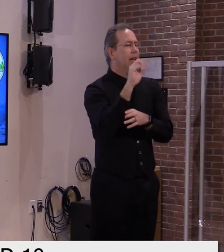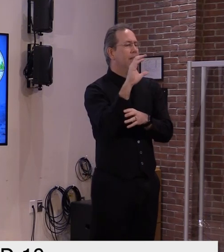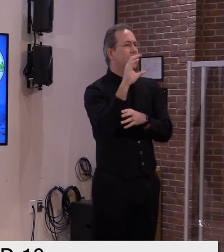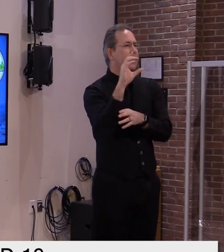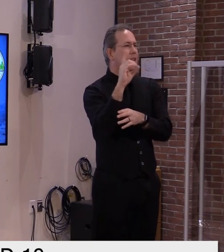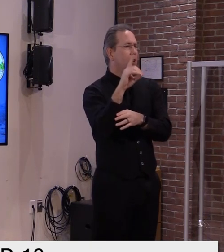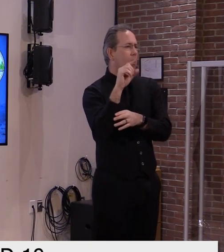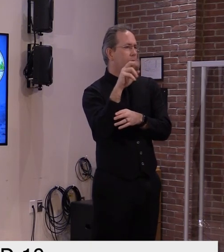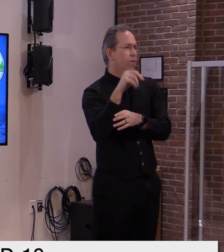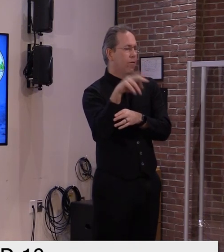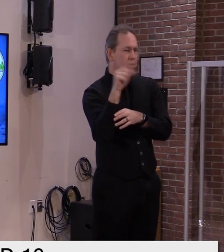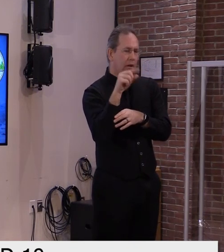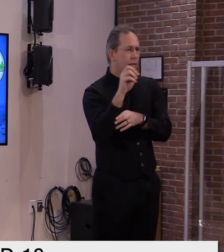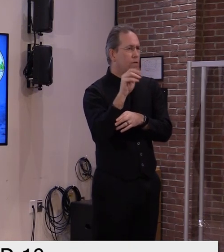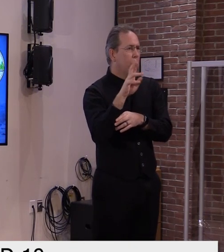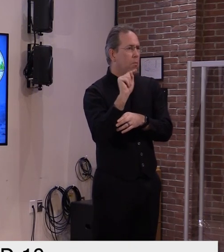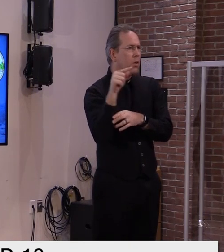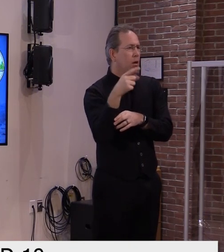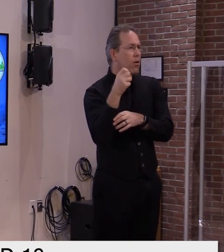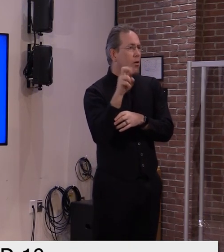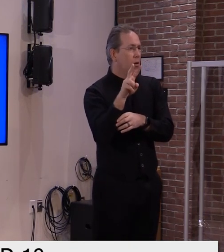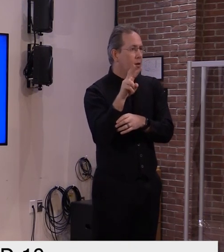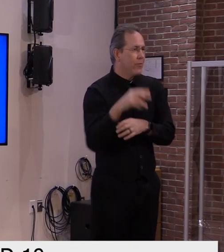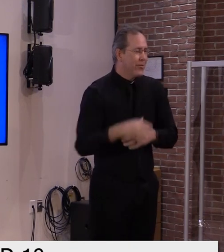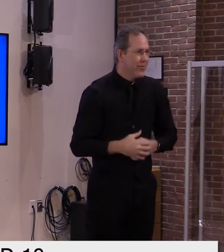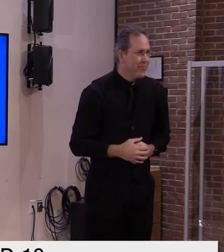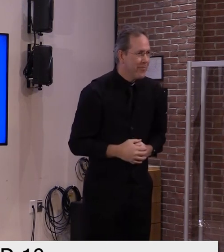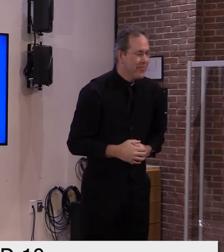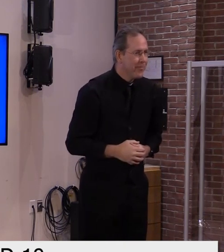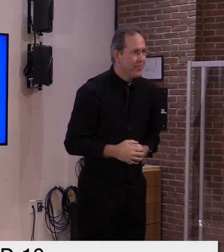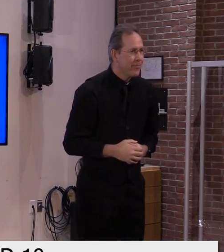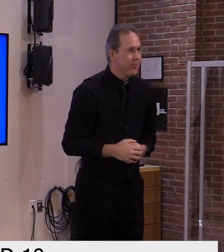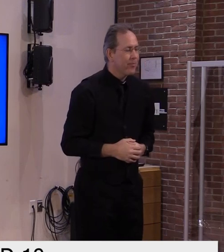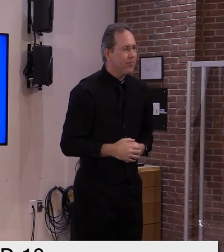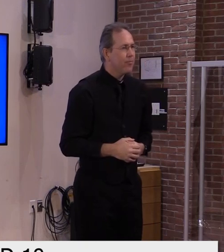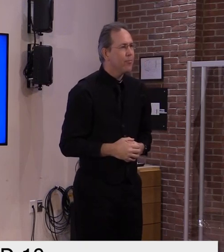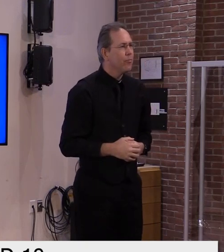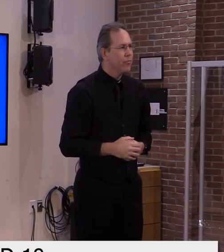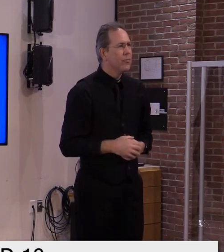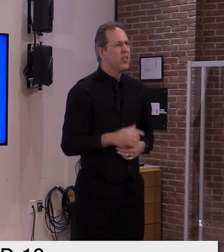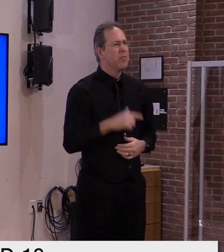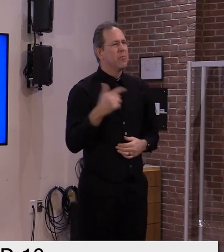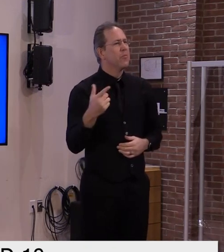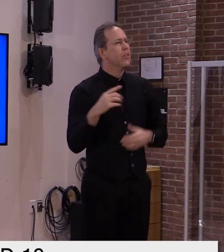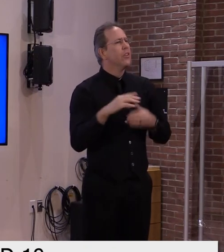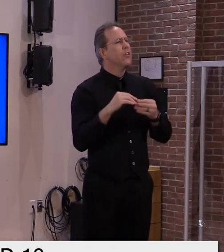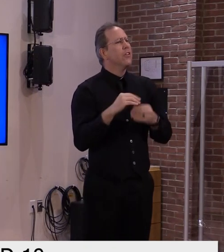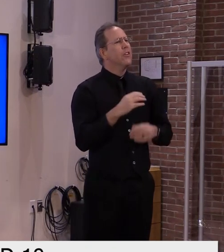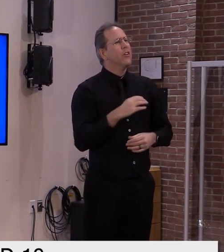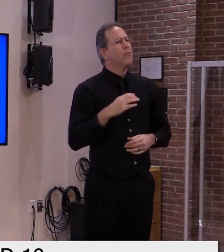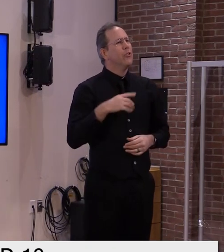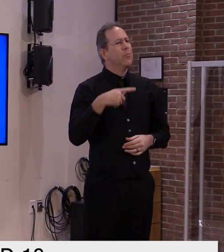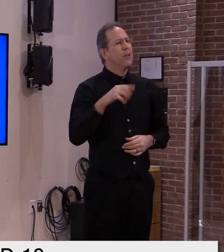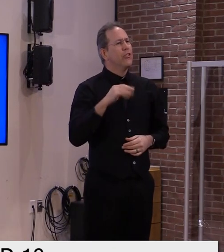accd.vermont.gov. And with that, I'll turn it over to Commissioner Pichuk for this week's modeling presentation.